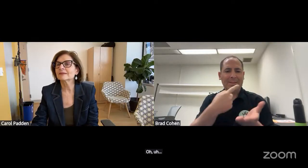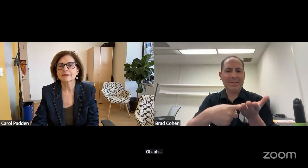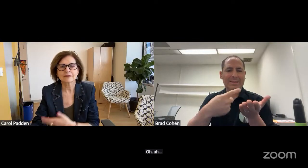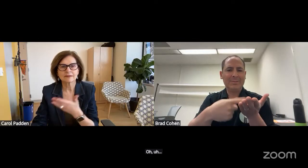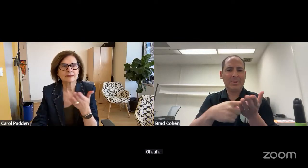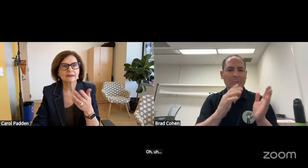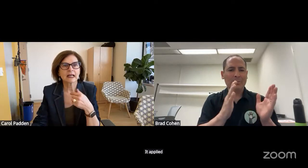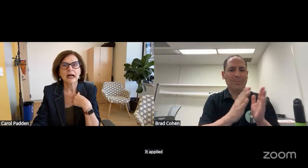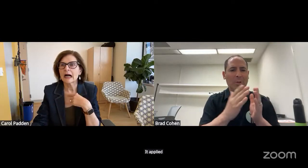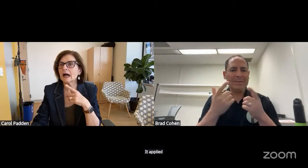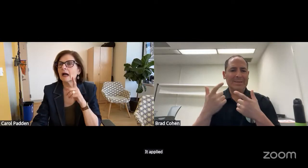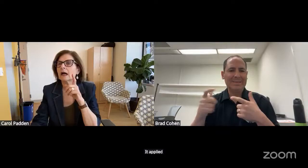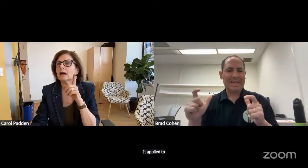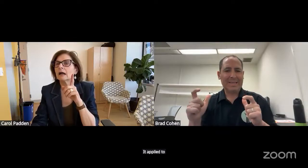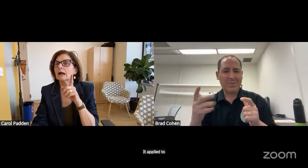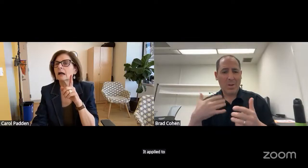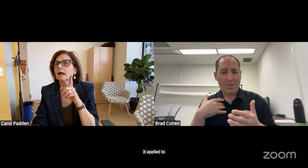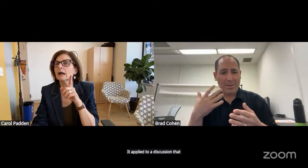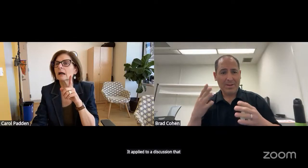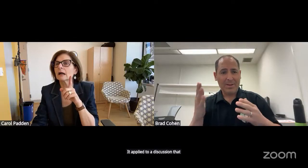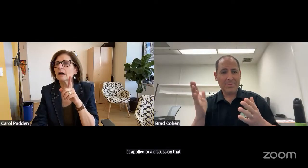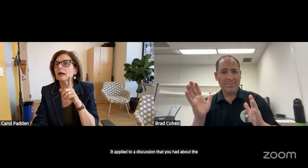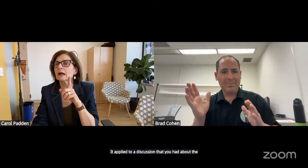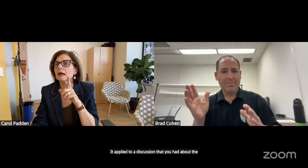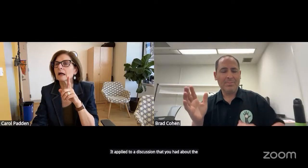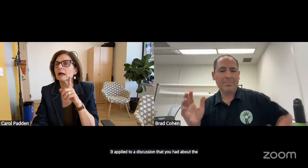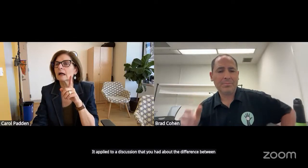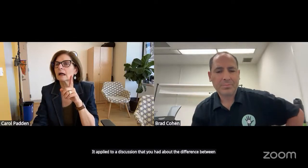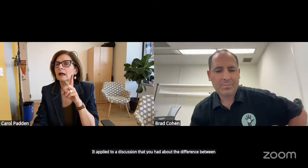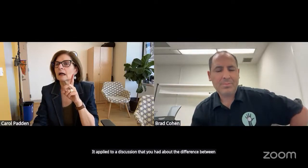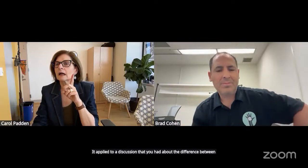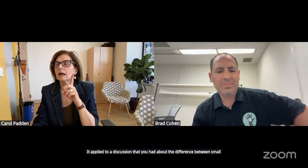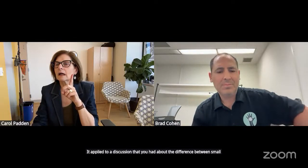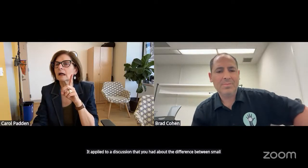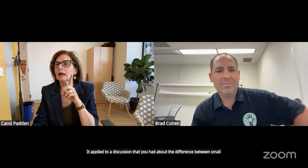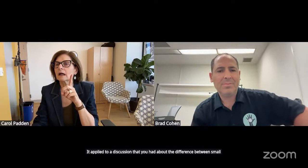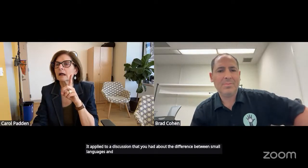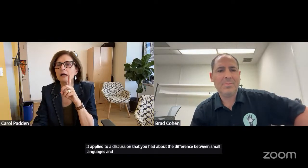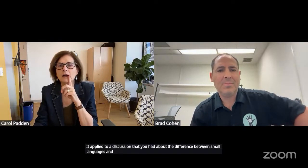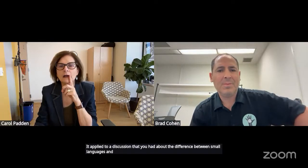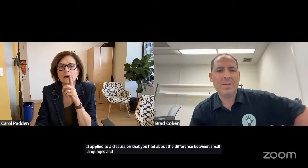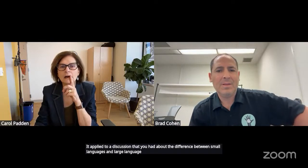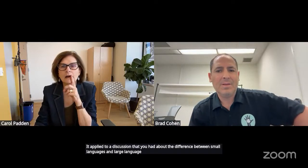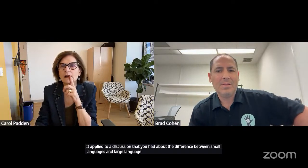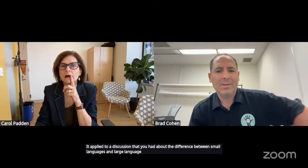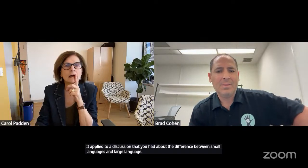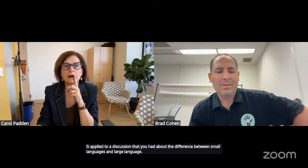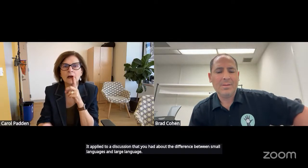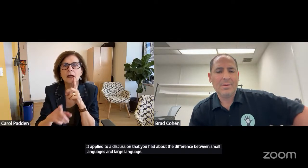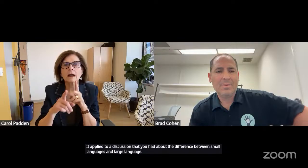it applied to a discussion that you had about the difference between small languages and large language.